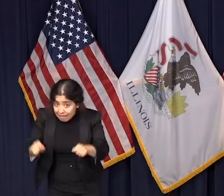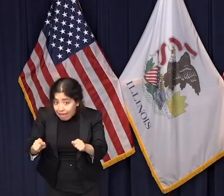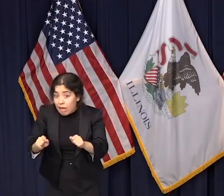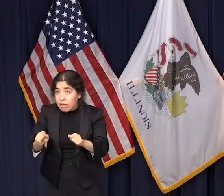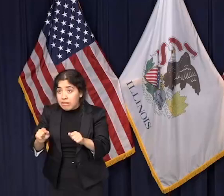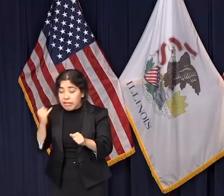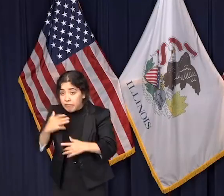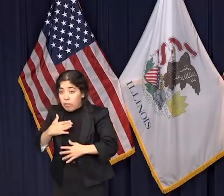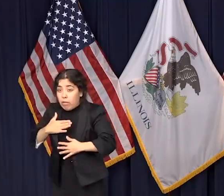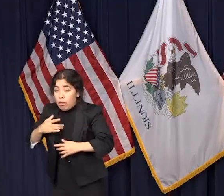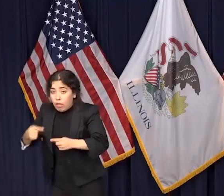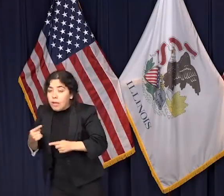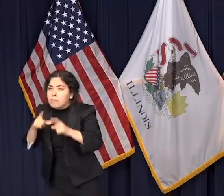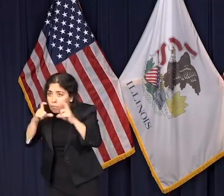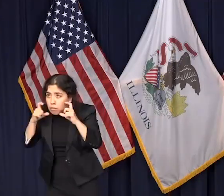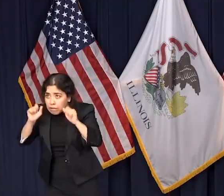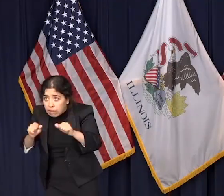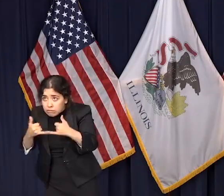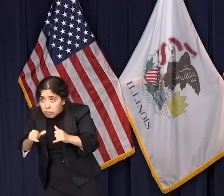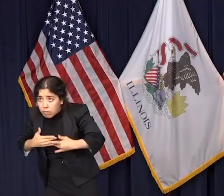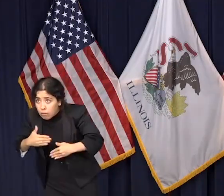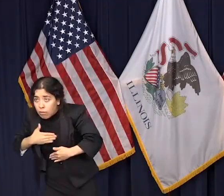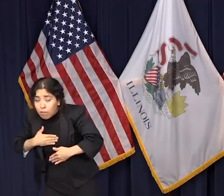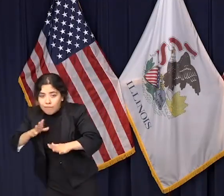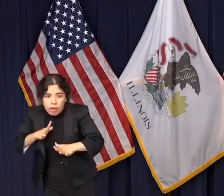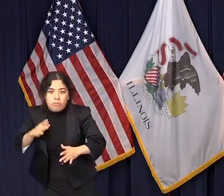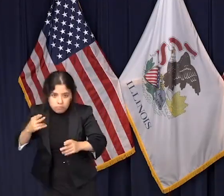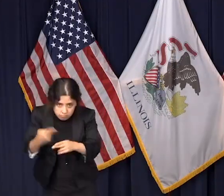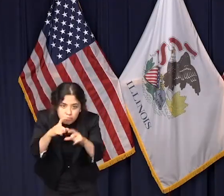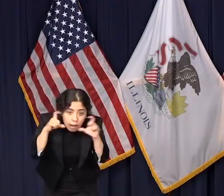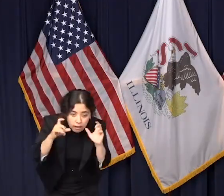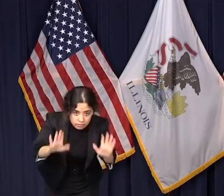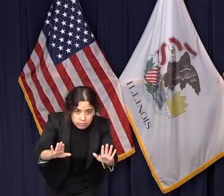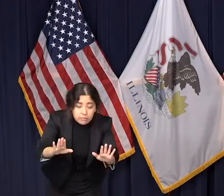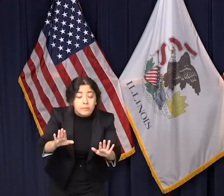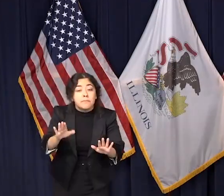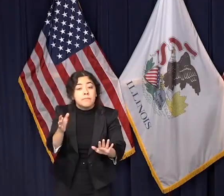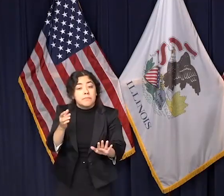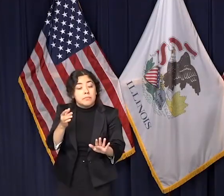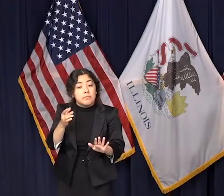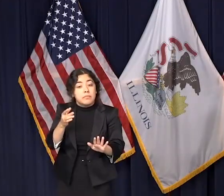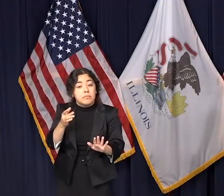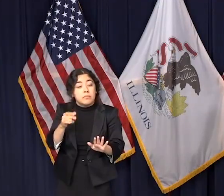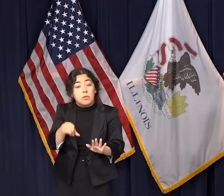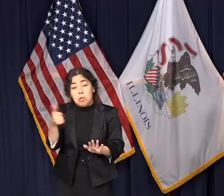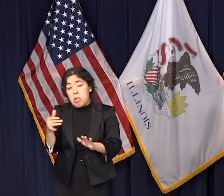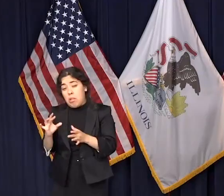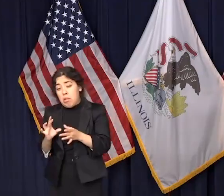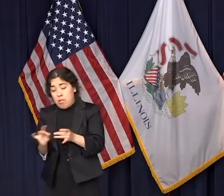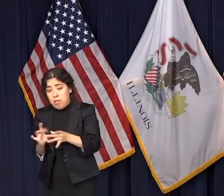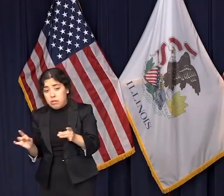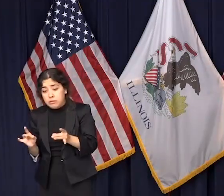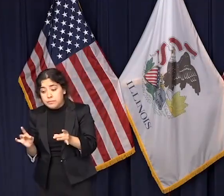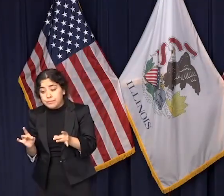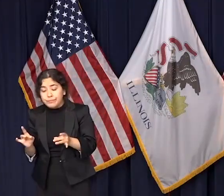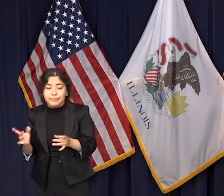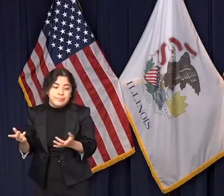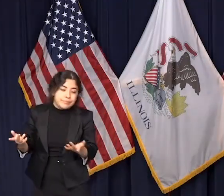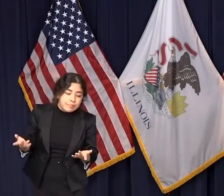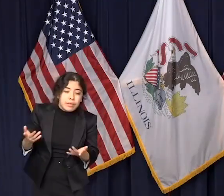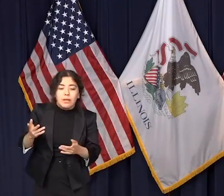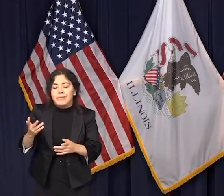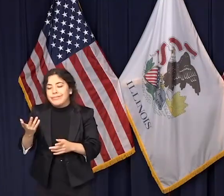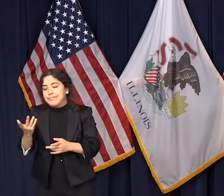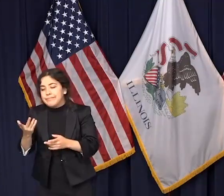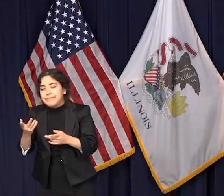to be able to keep a mask on. But the other thing I'd point out is that as you open things up, what happens is some bar owners, for